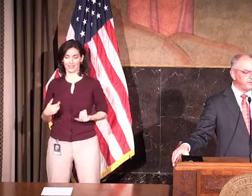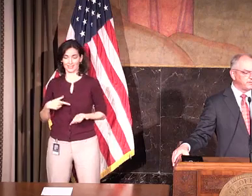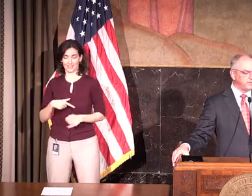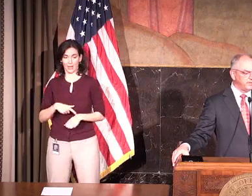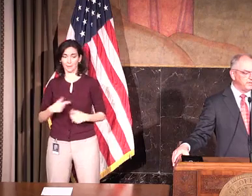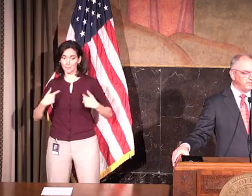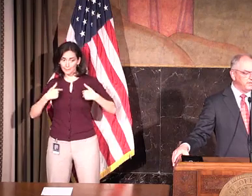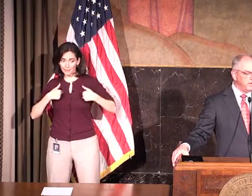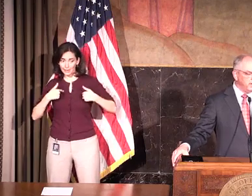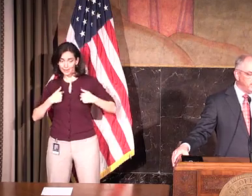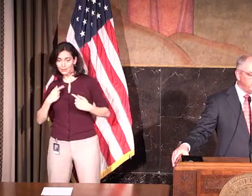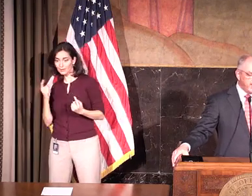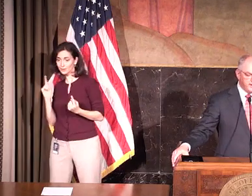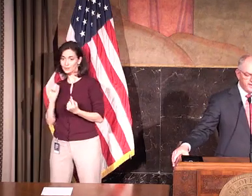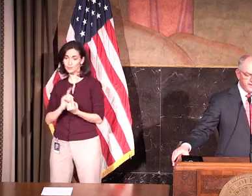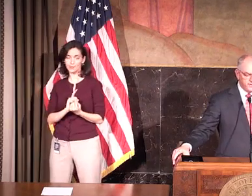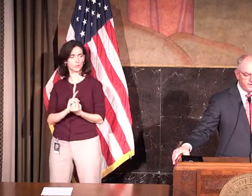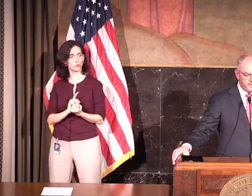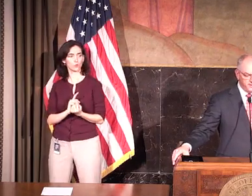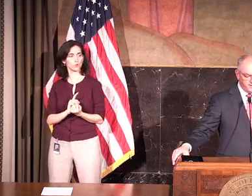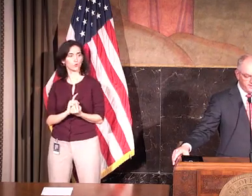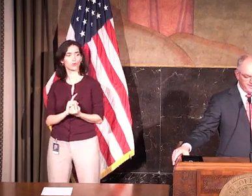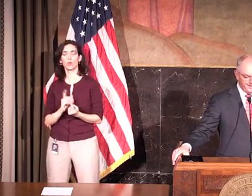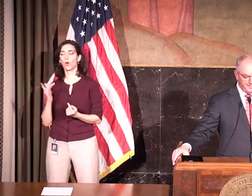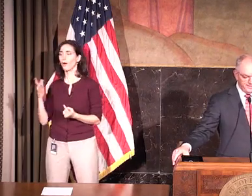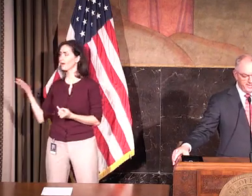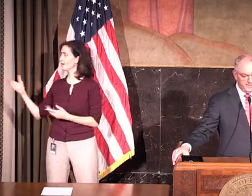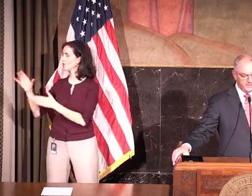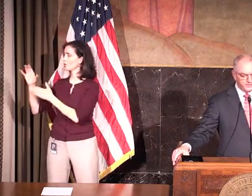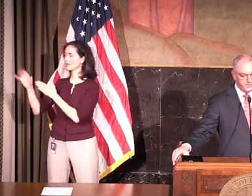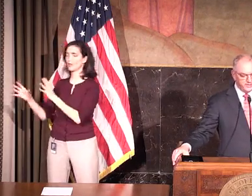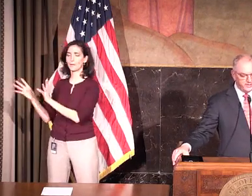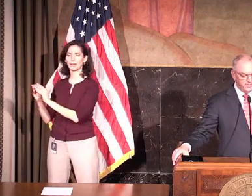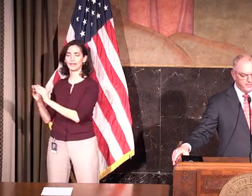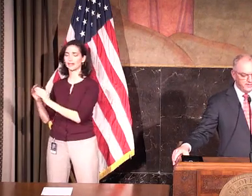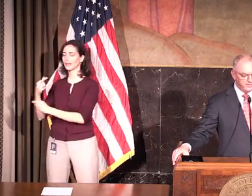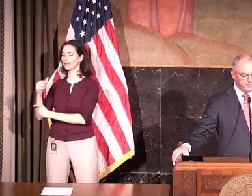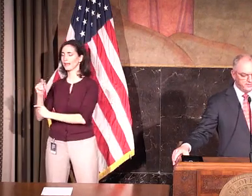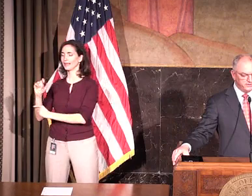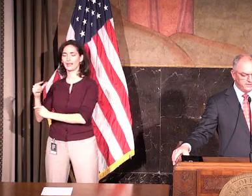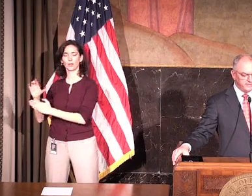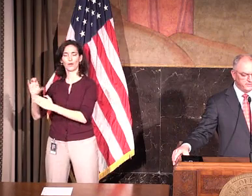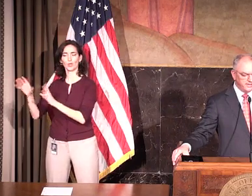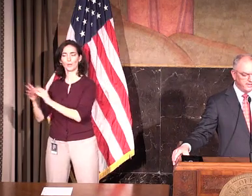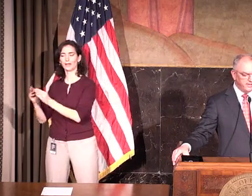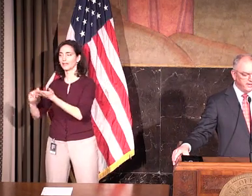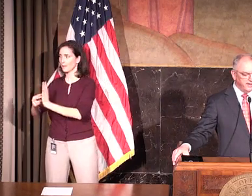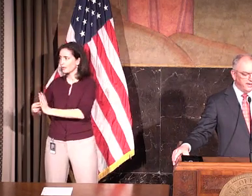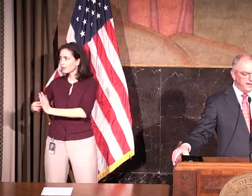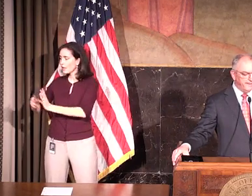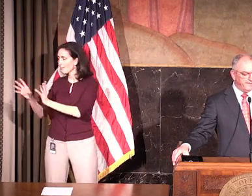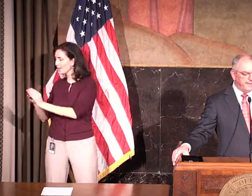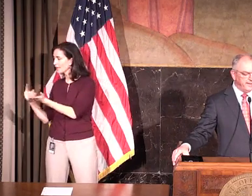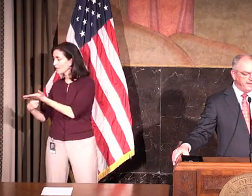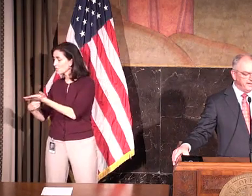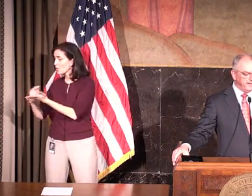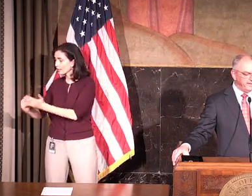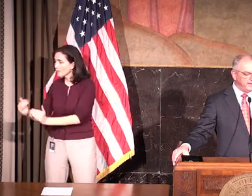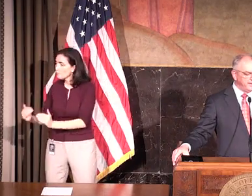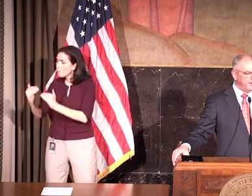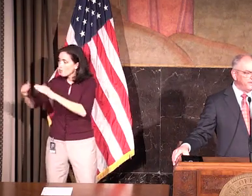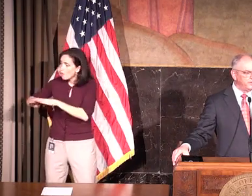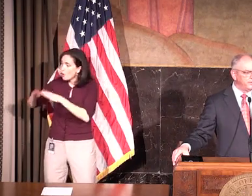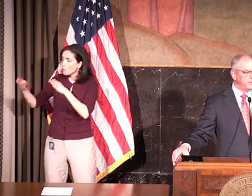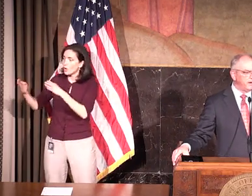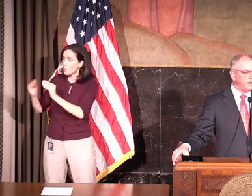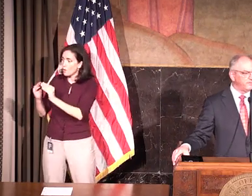me personally. We had our gating criteria meeting yesterday, made our decision yesterday, and